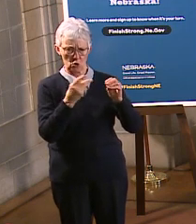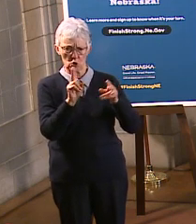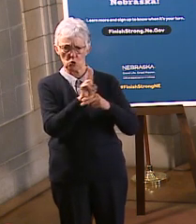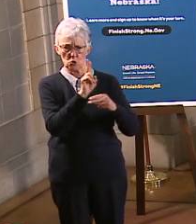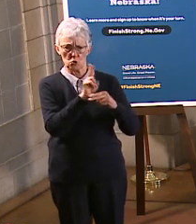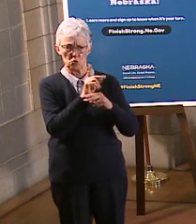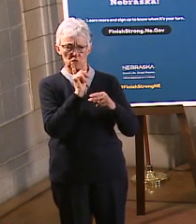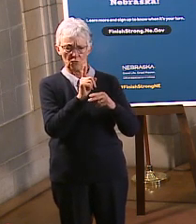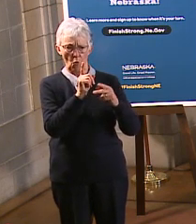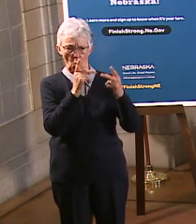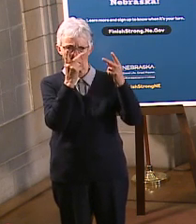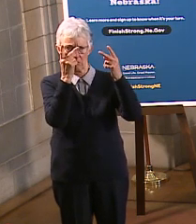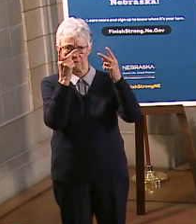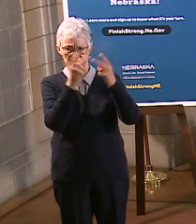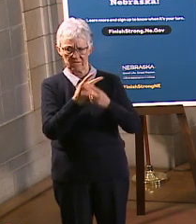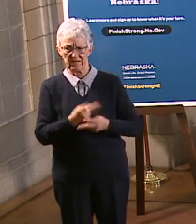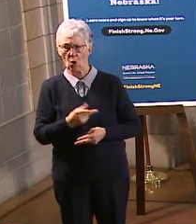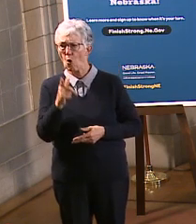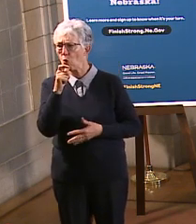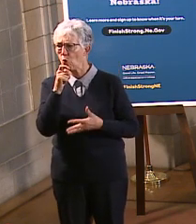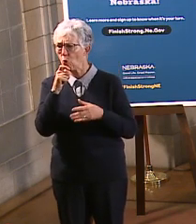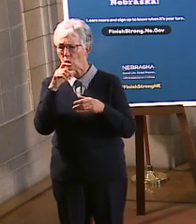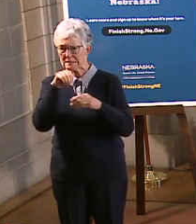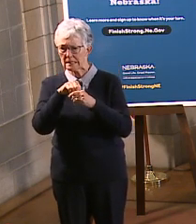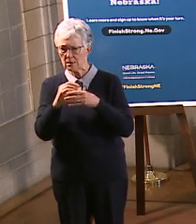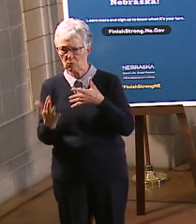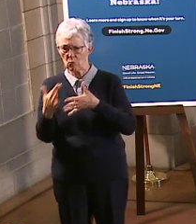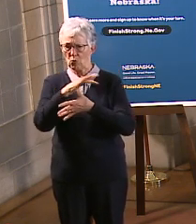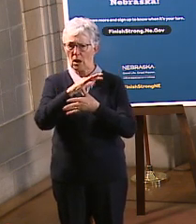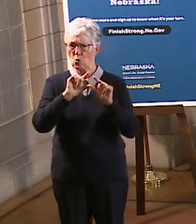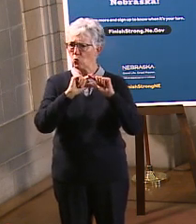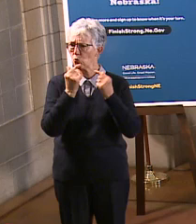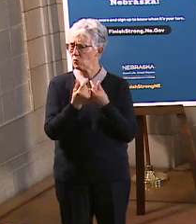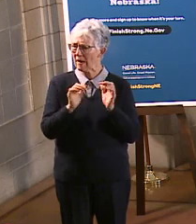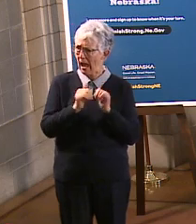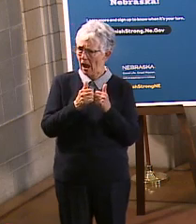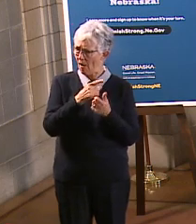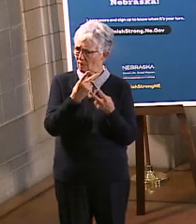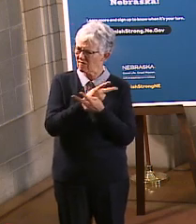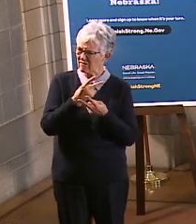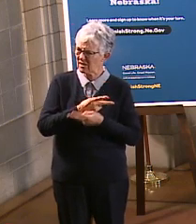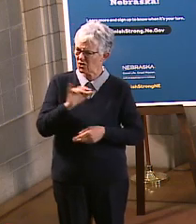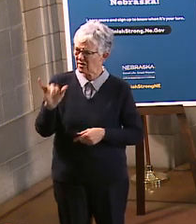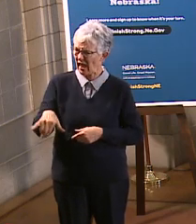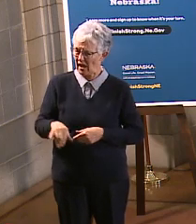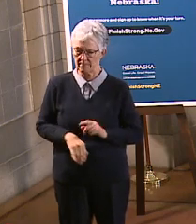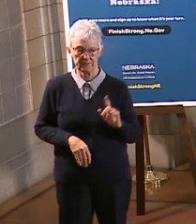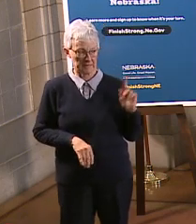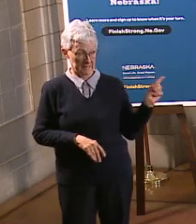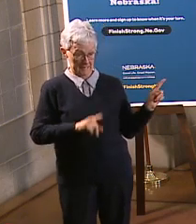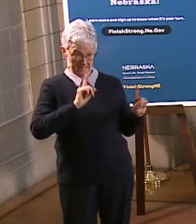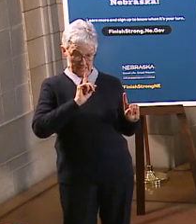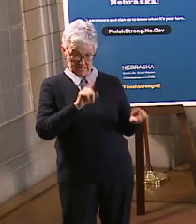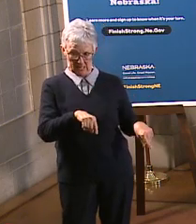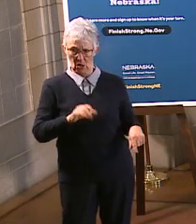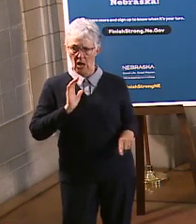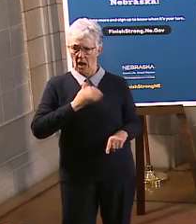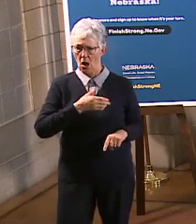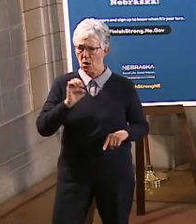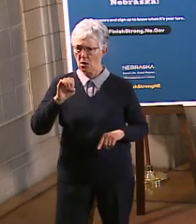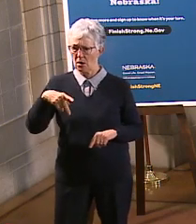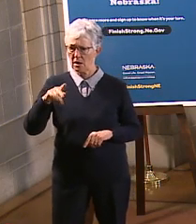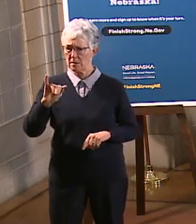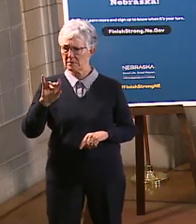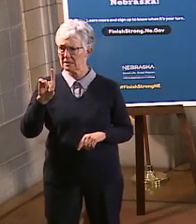that information collected, and what specific data analysis is used? So that is done by our epidemiologists and public